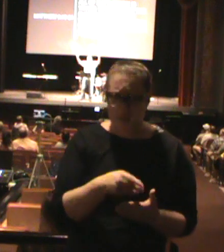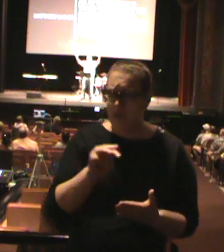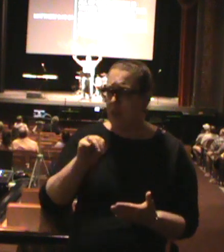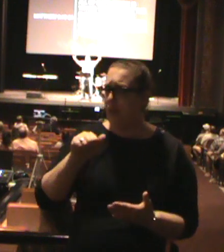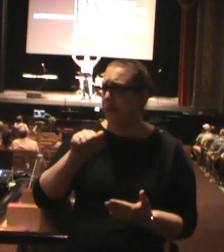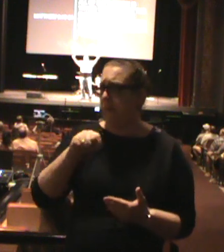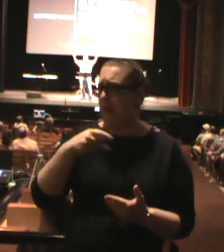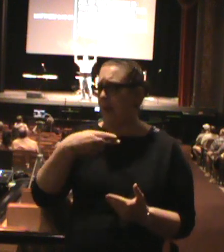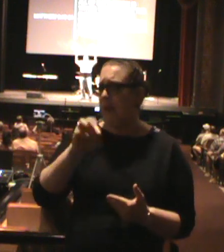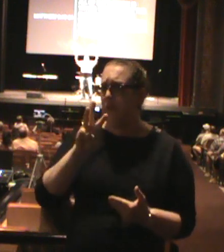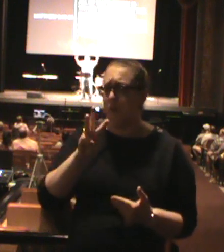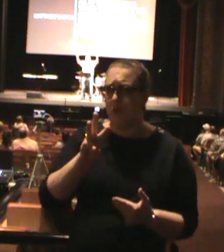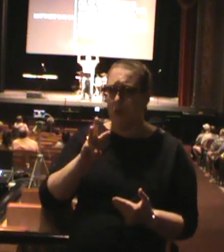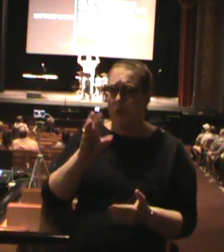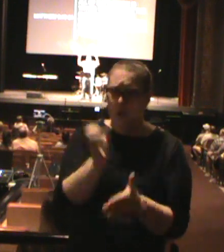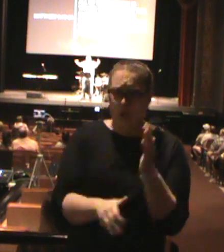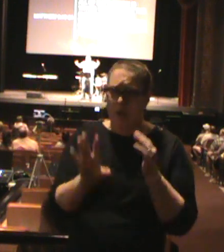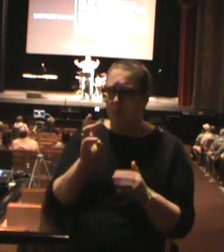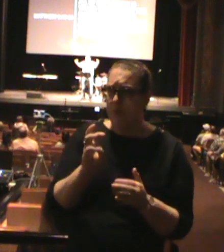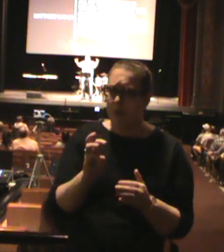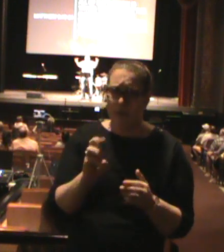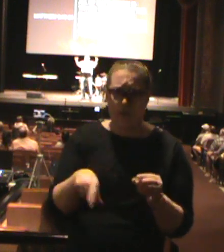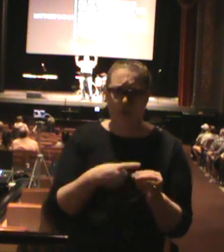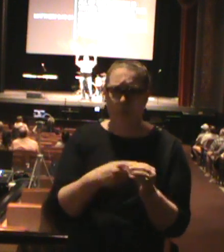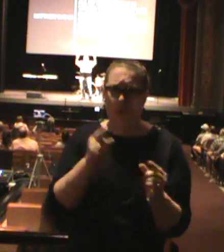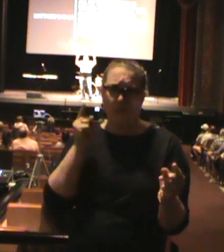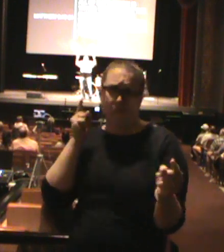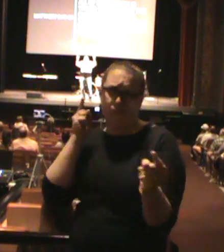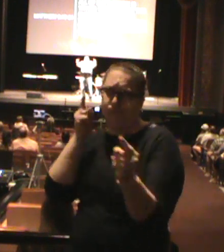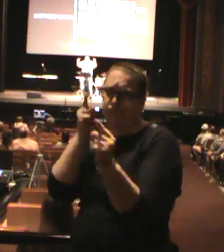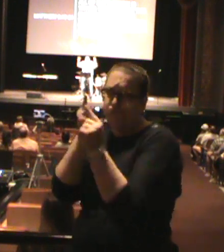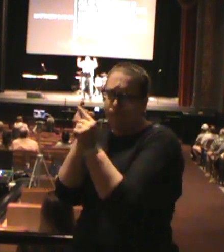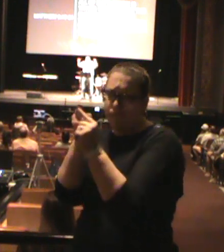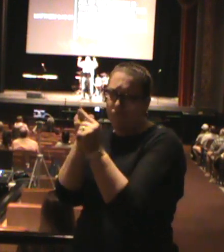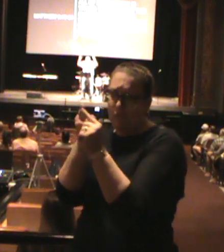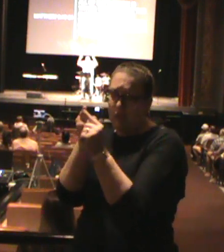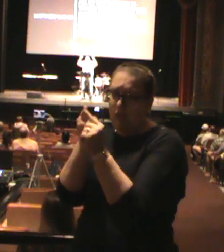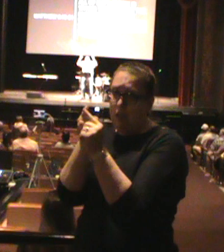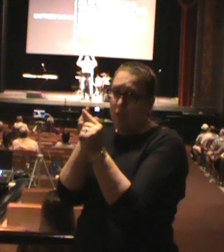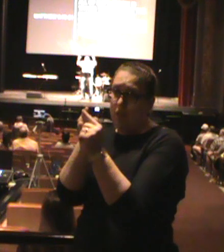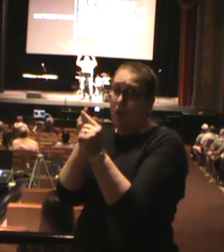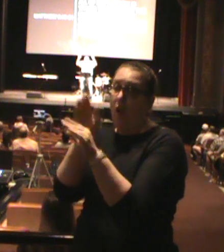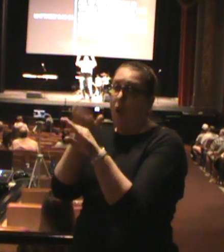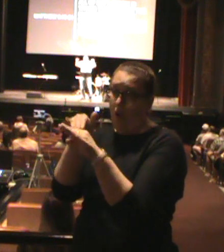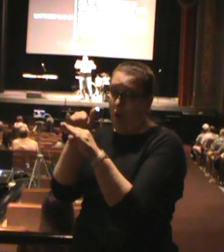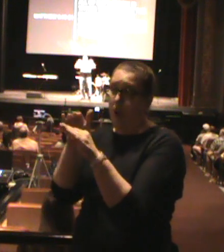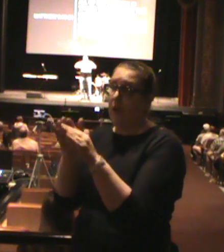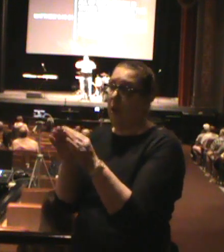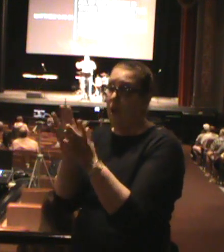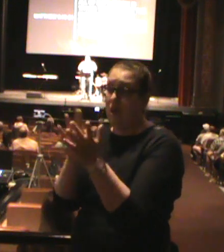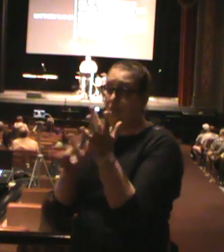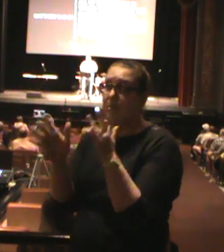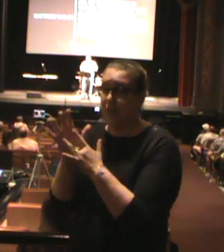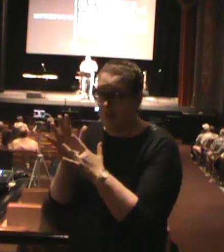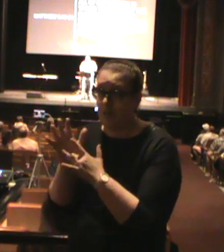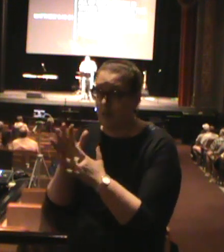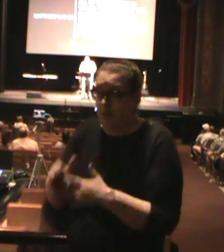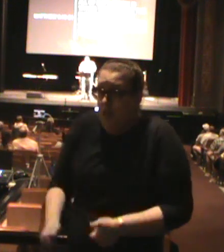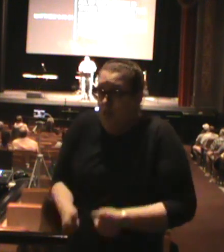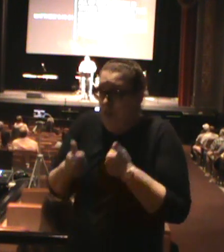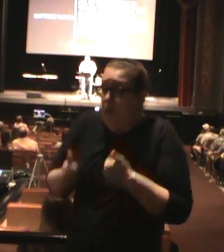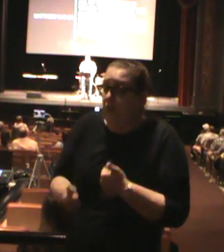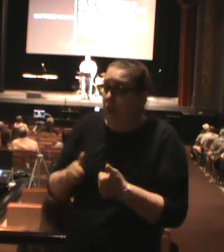recenter ourselves on Christ. That is the purpose of Matthew chapter 6, to live a life that